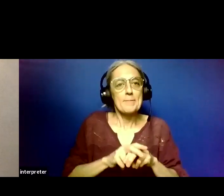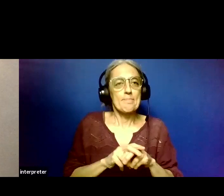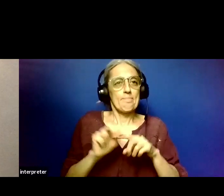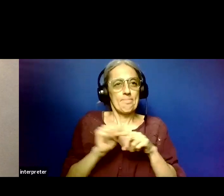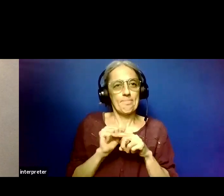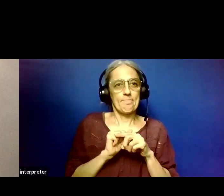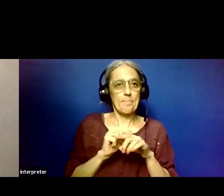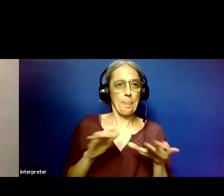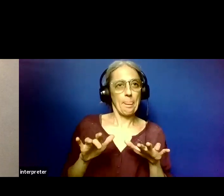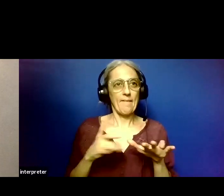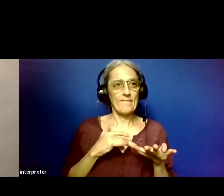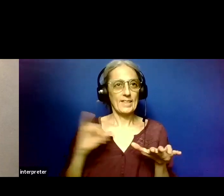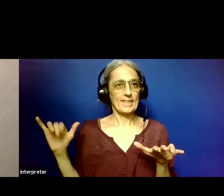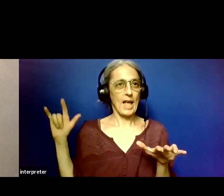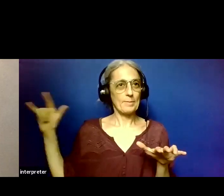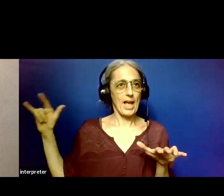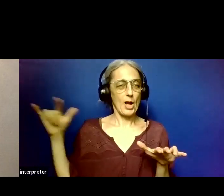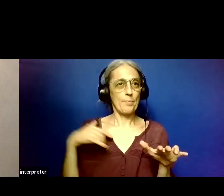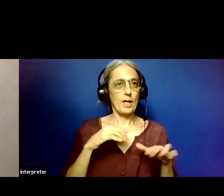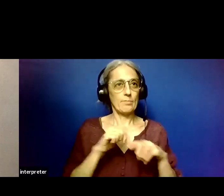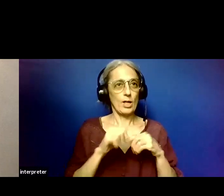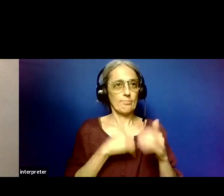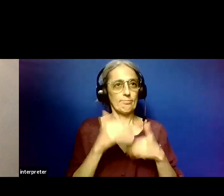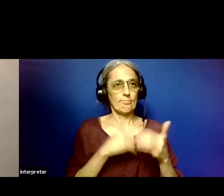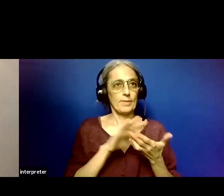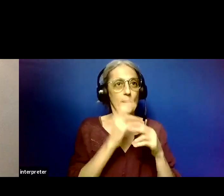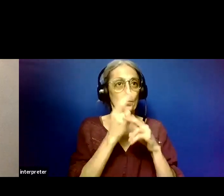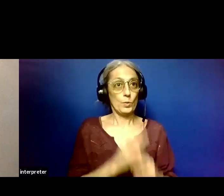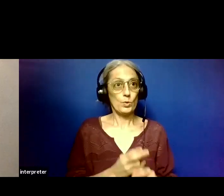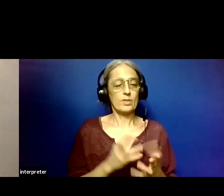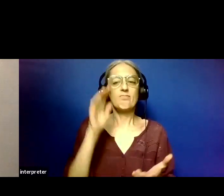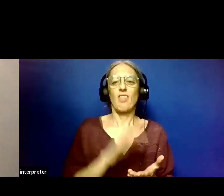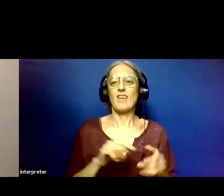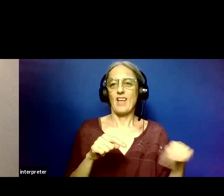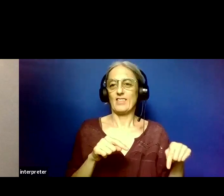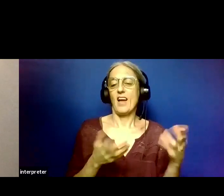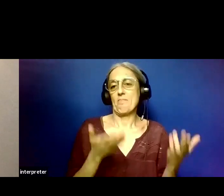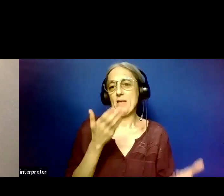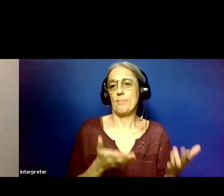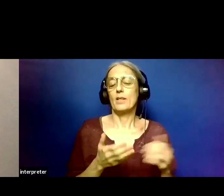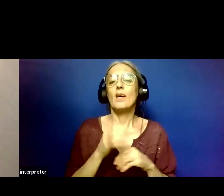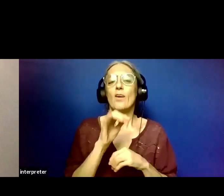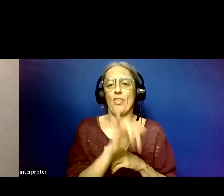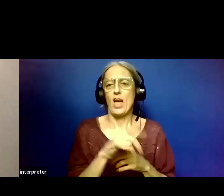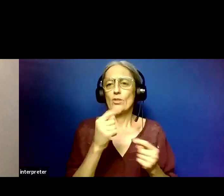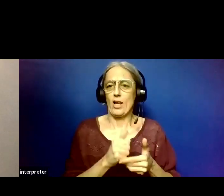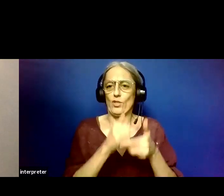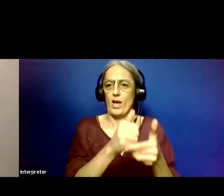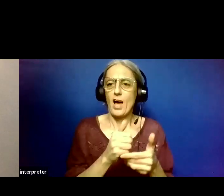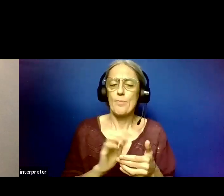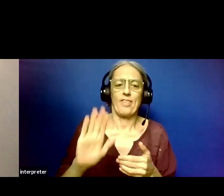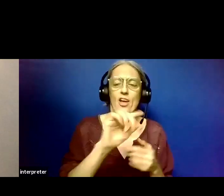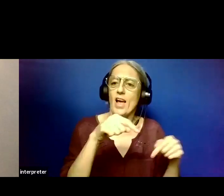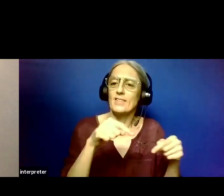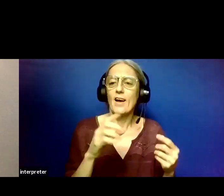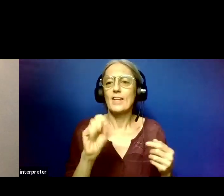airplane. So those are two things that we're doing in our new airport to help people with disabilities, anxiety, sensory overload, things